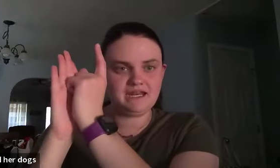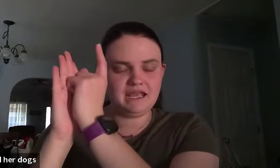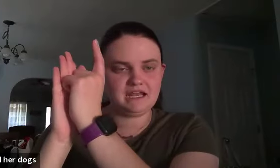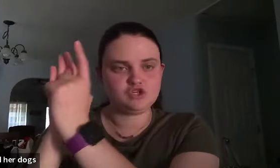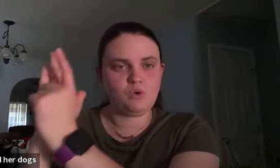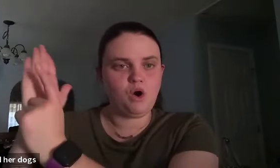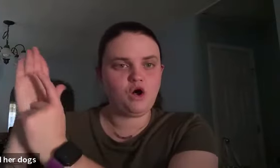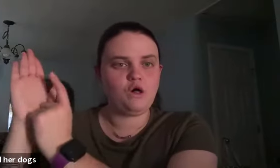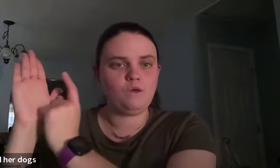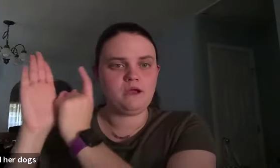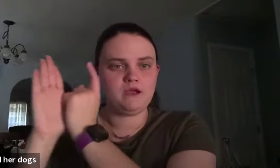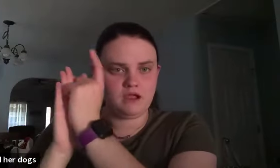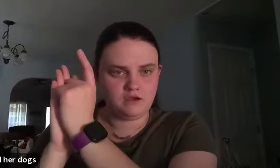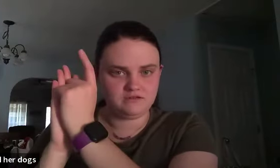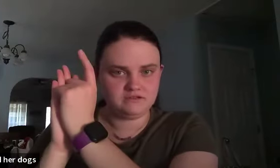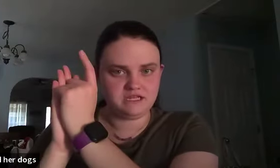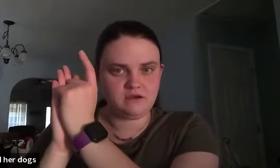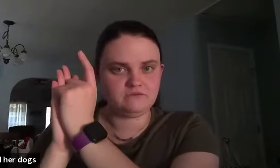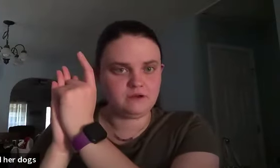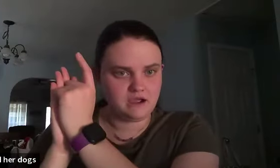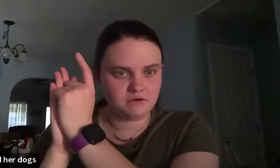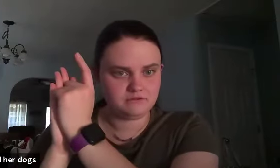minute hand has to go all the way around to count for an hour.